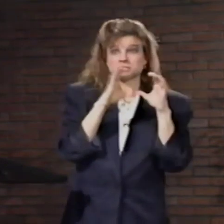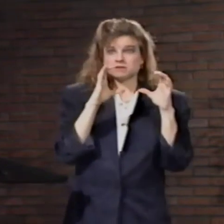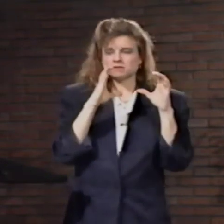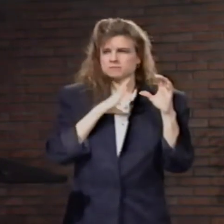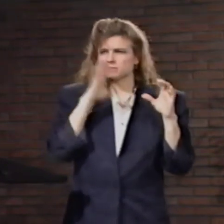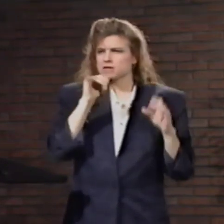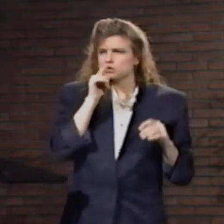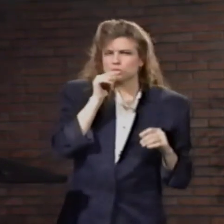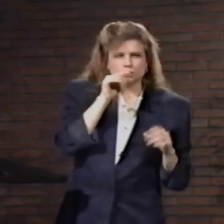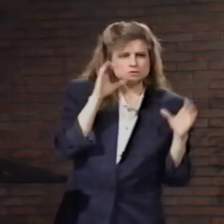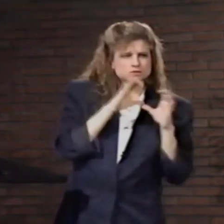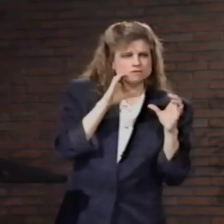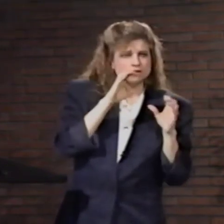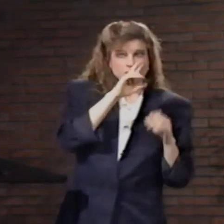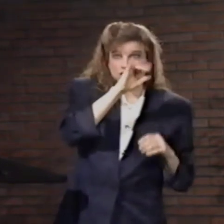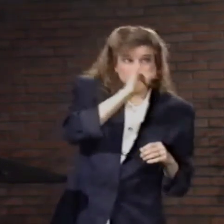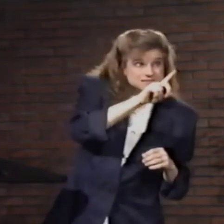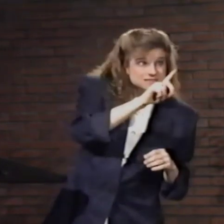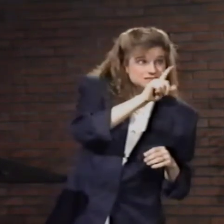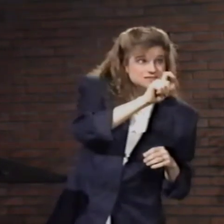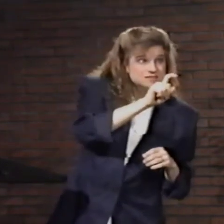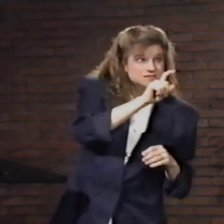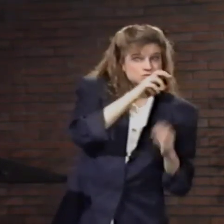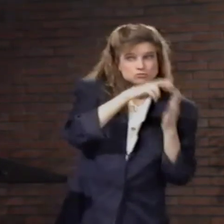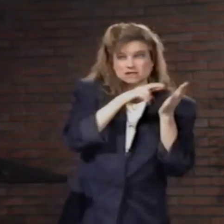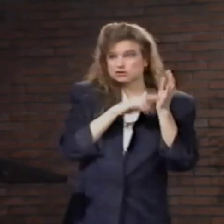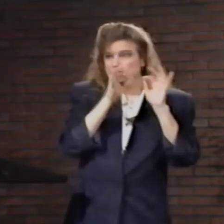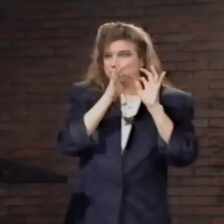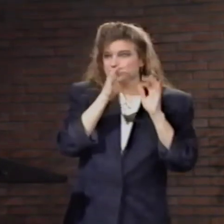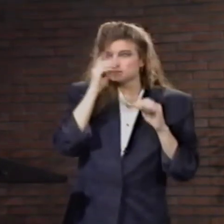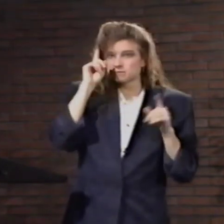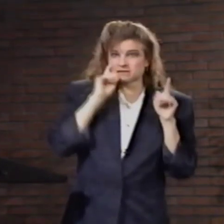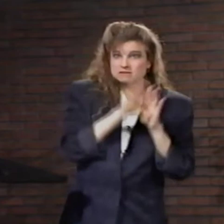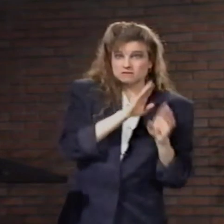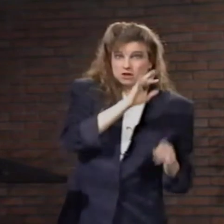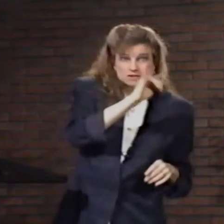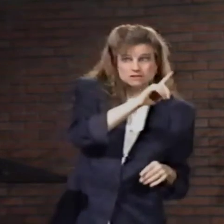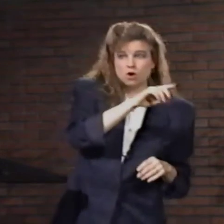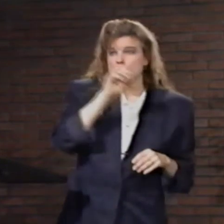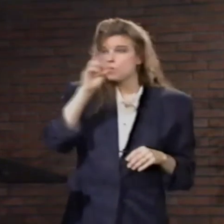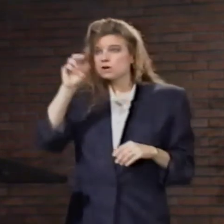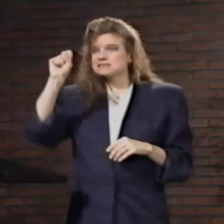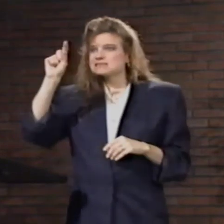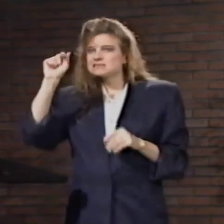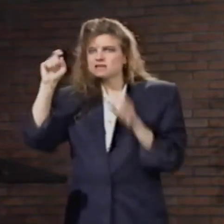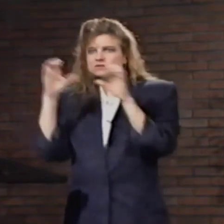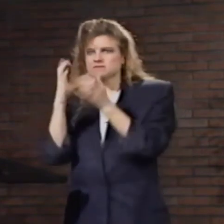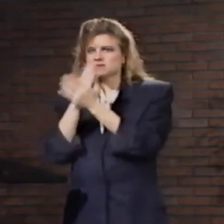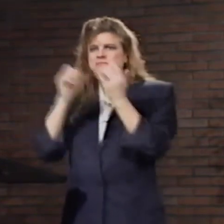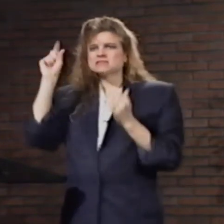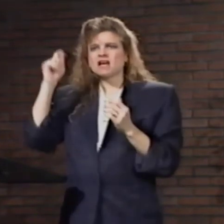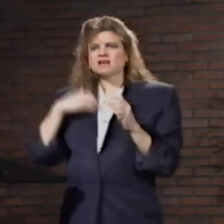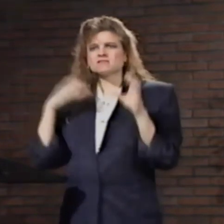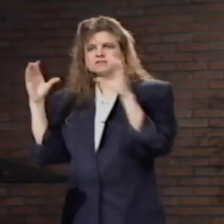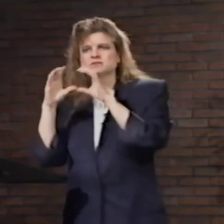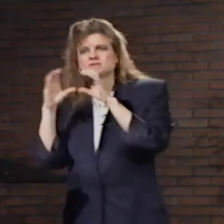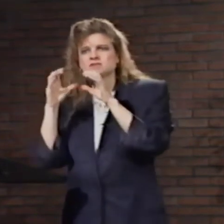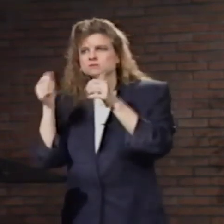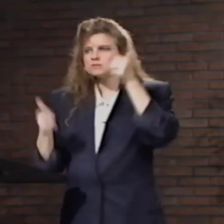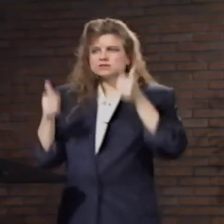and what people used in the past. In the past, we usually depended on, or the ADA depended on a certification system, but there